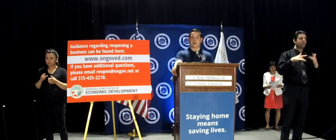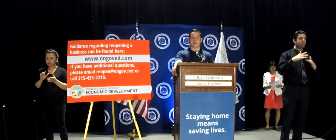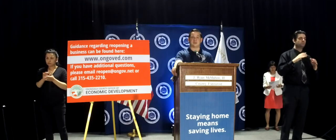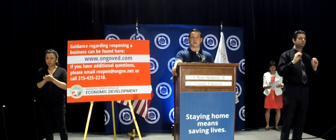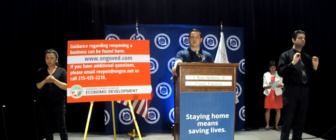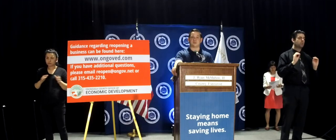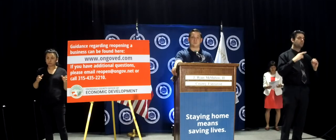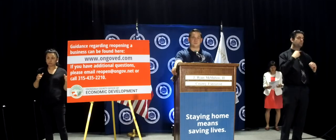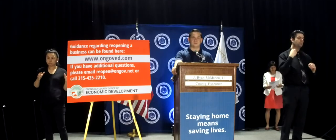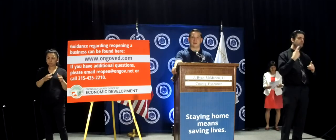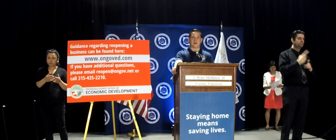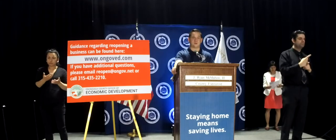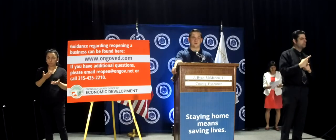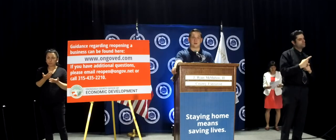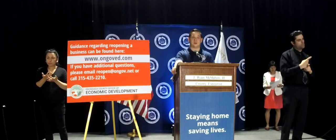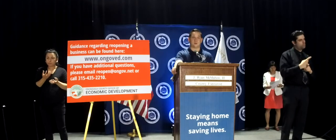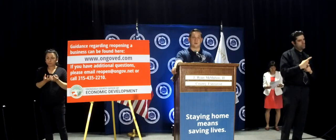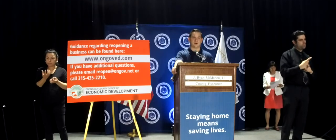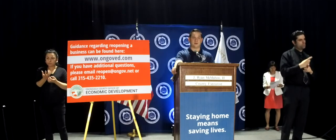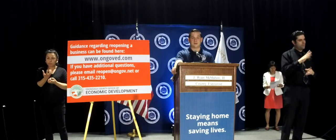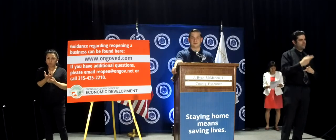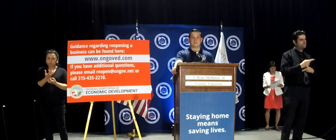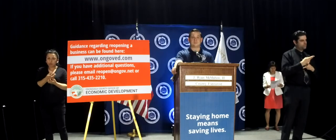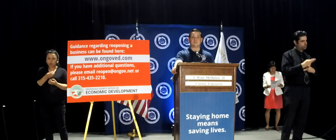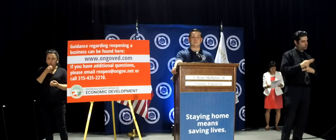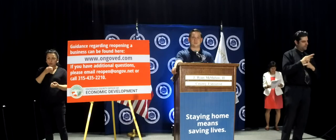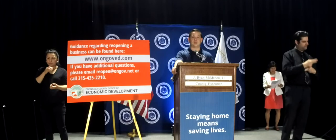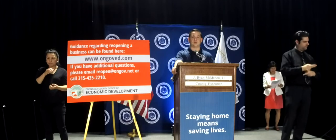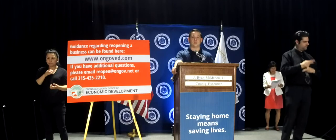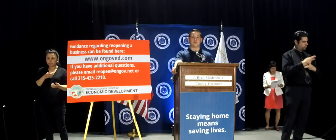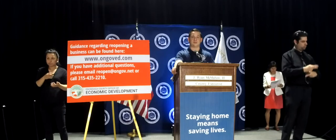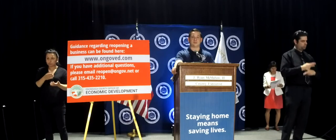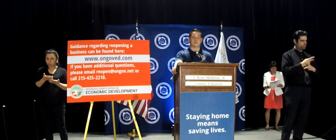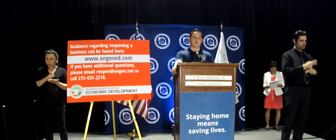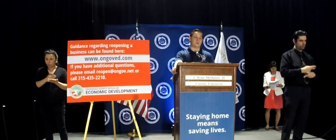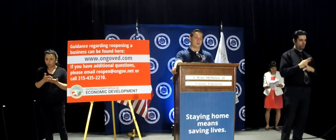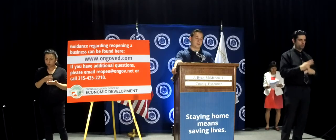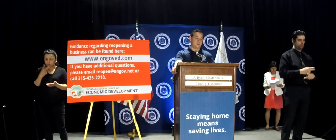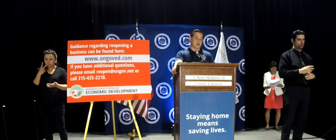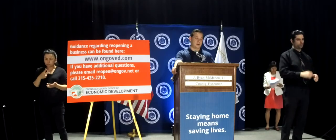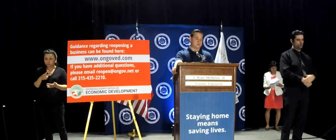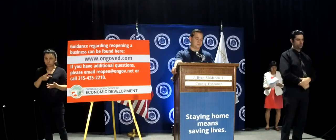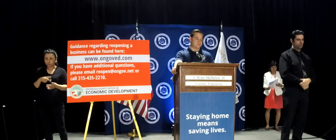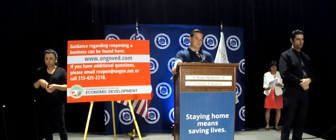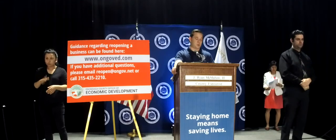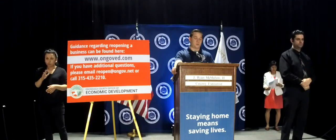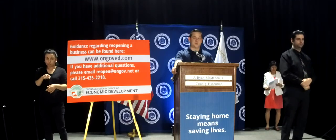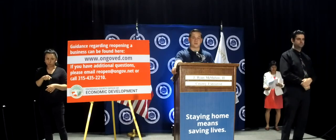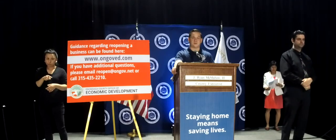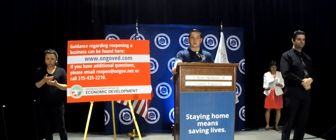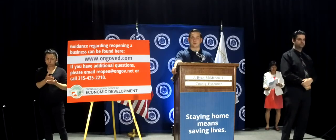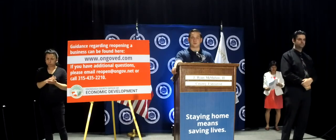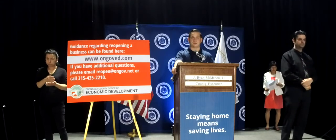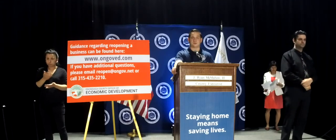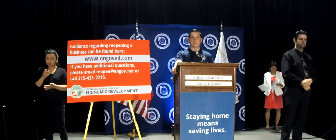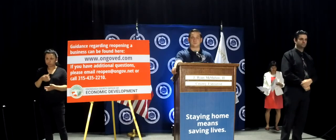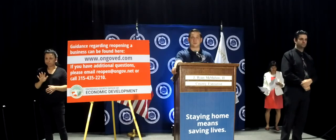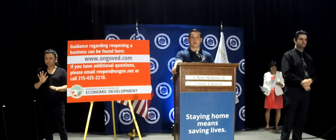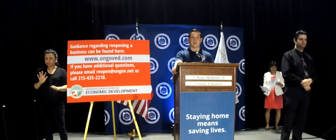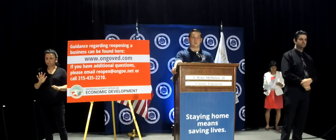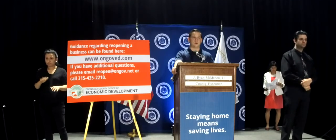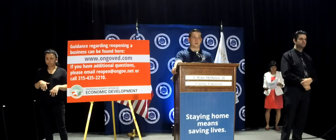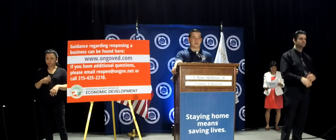our contact tracers find out who's there, you were there, you're in a quarantine. So don't put yourself in those